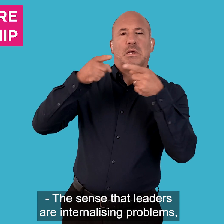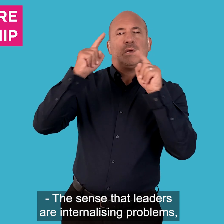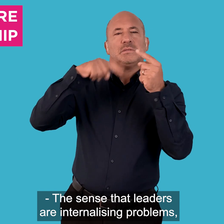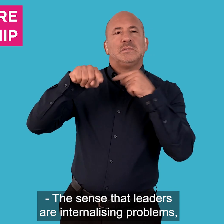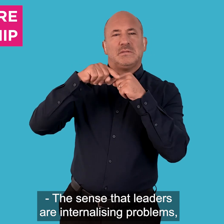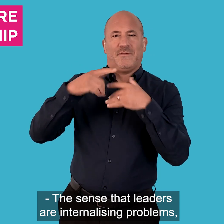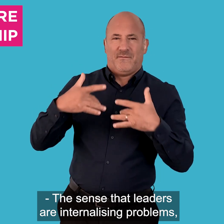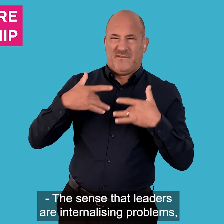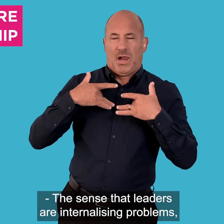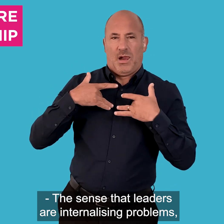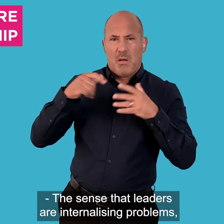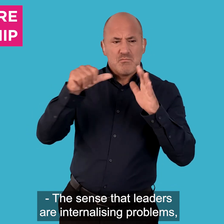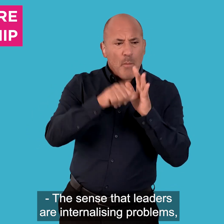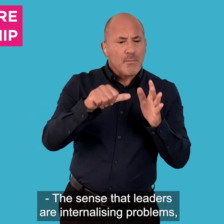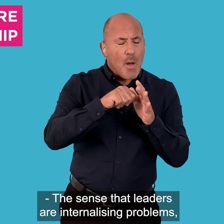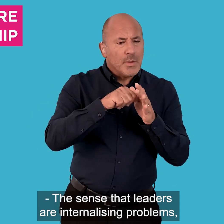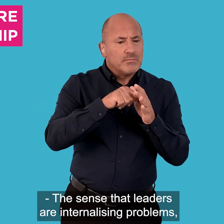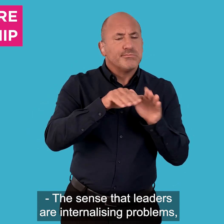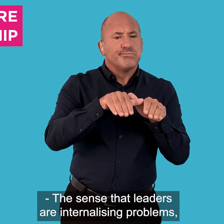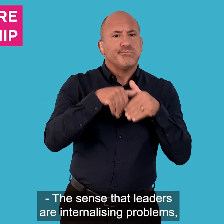that leaders are internalising problems